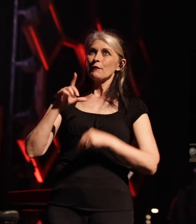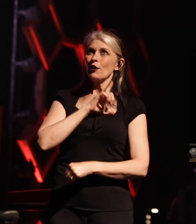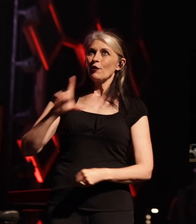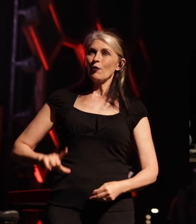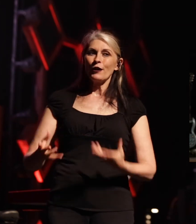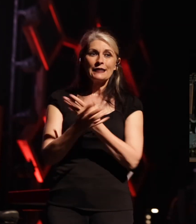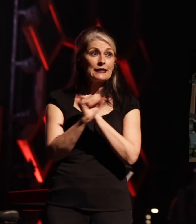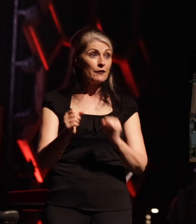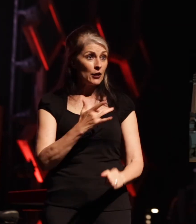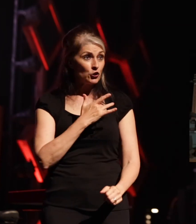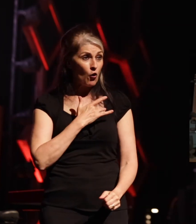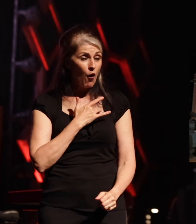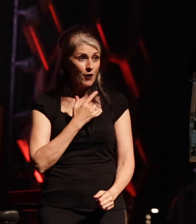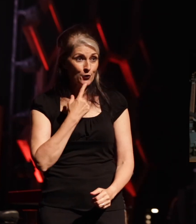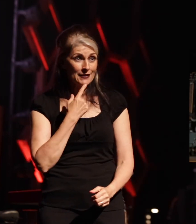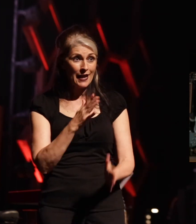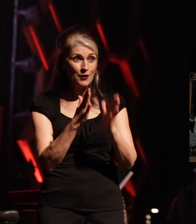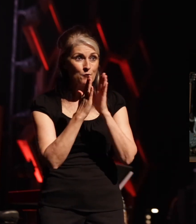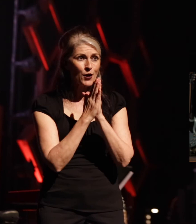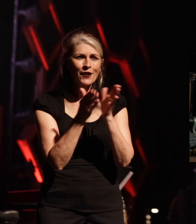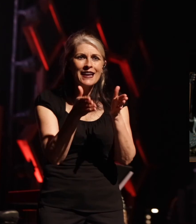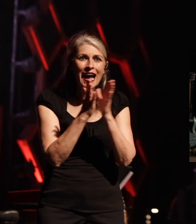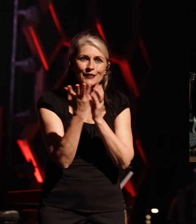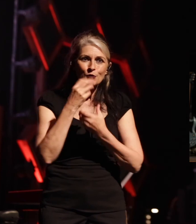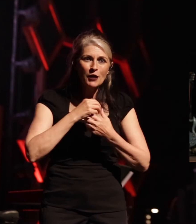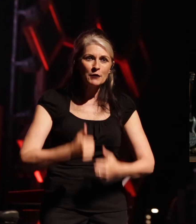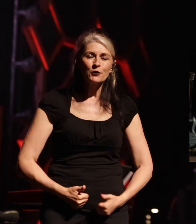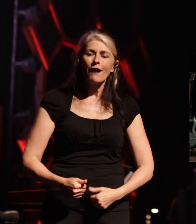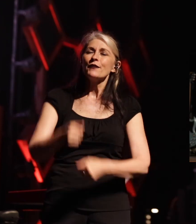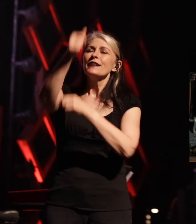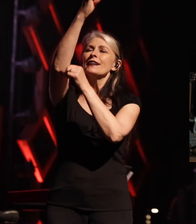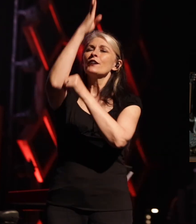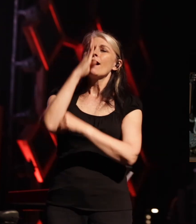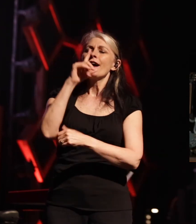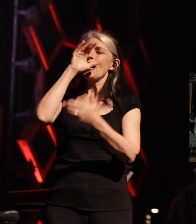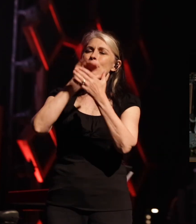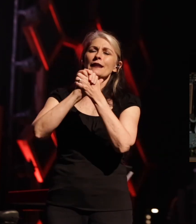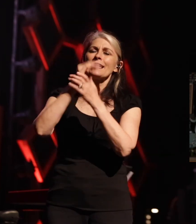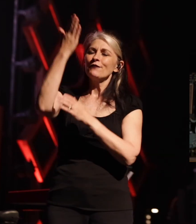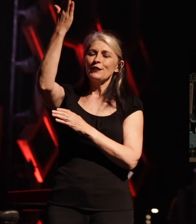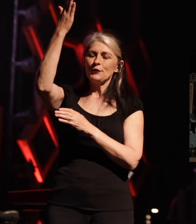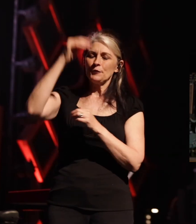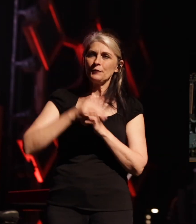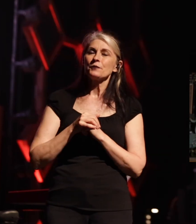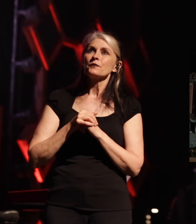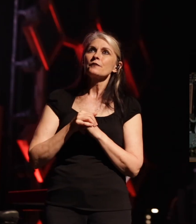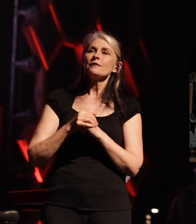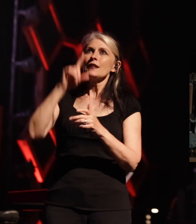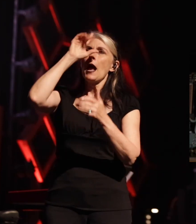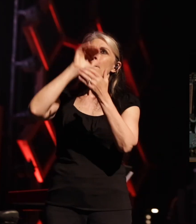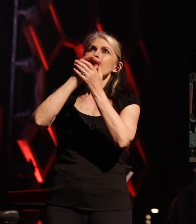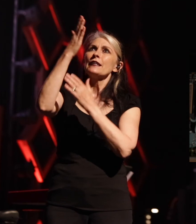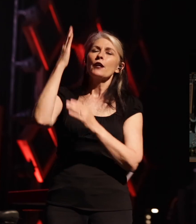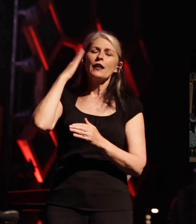your life? "God, I believe in you. I believe in you, and I know that I'm a sinner. I'm